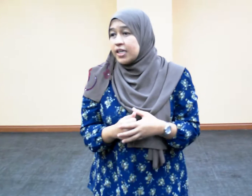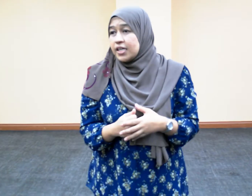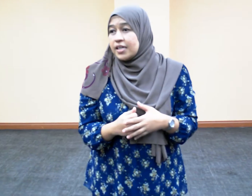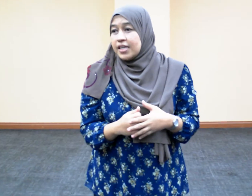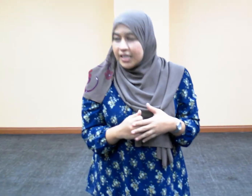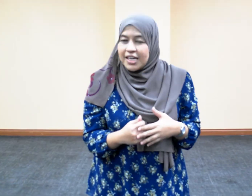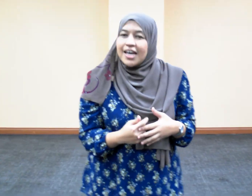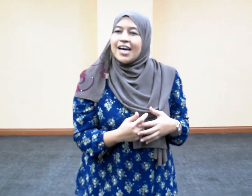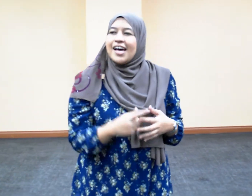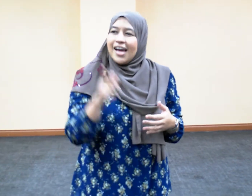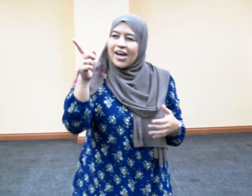early Yeah